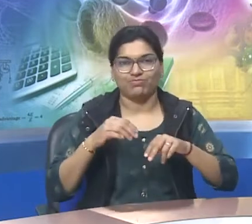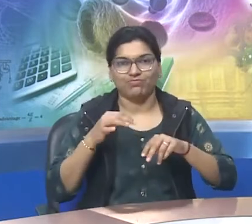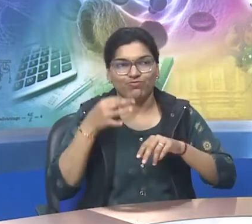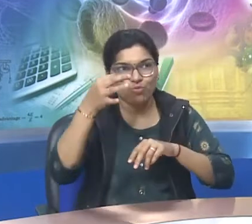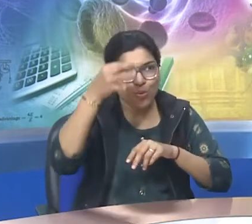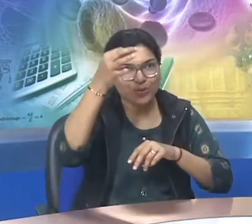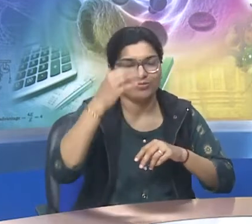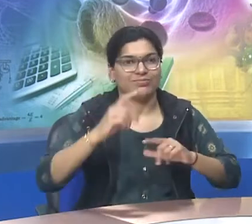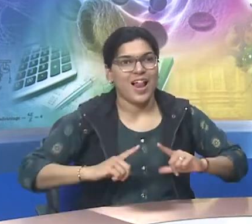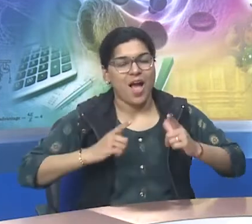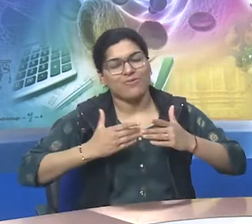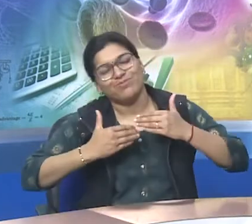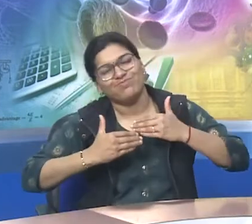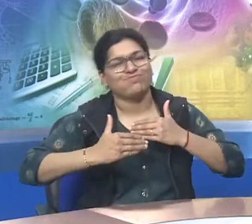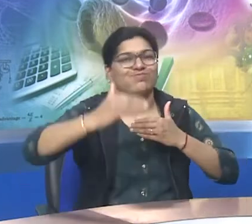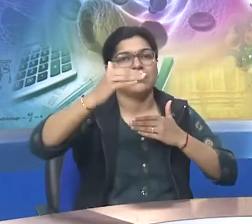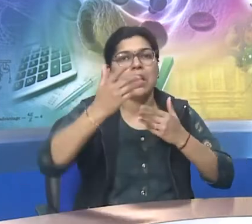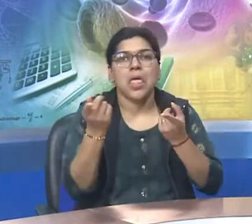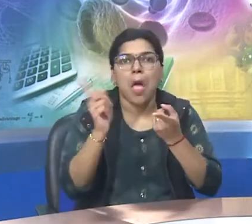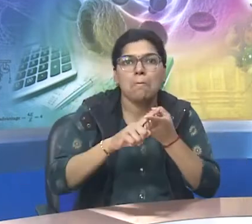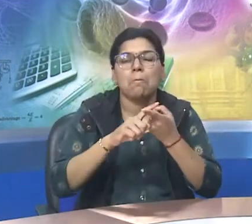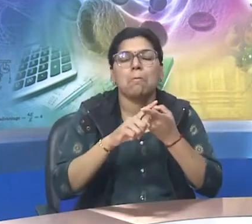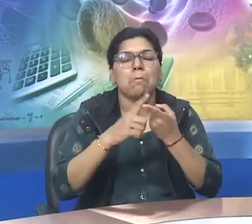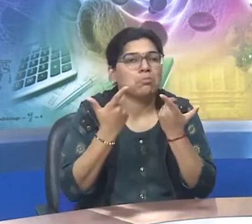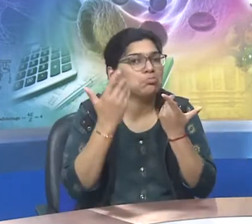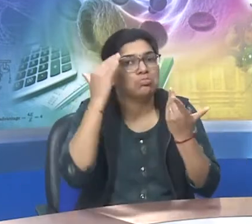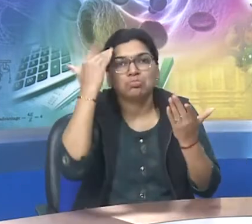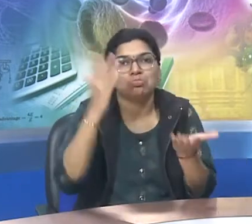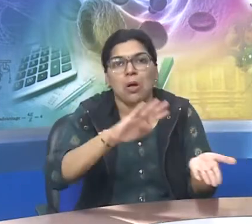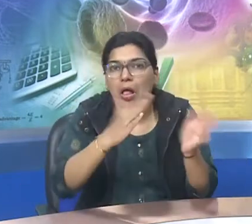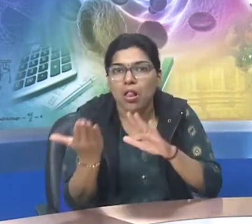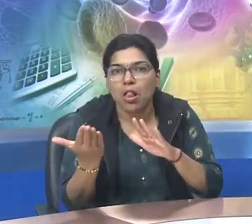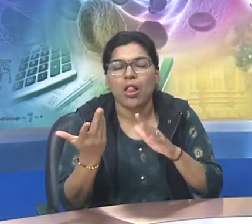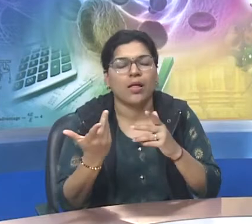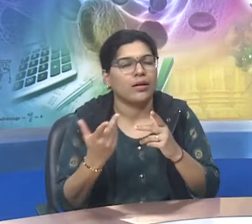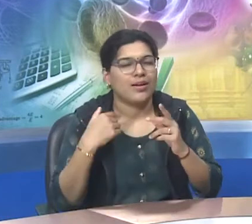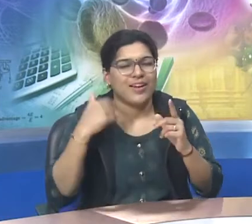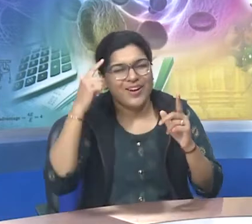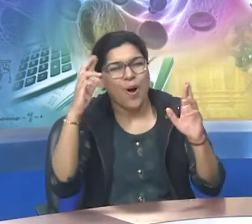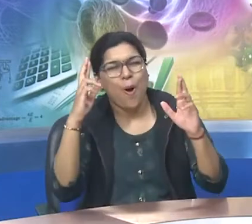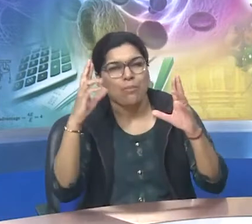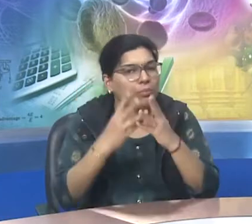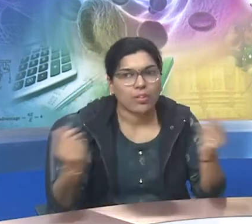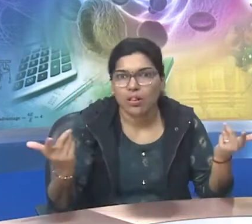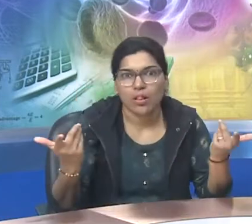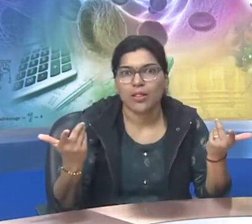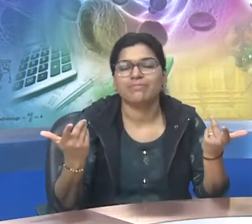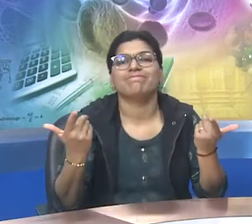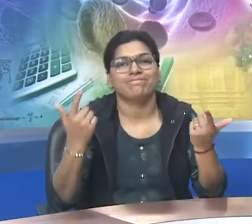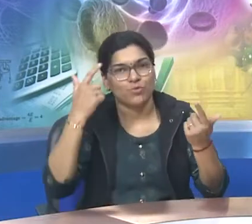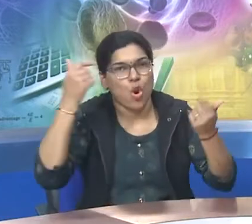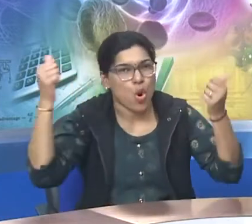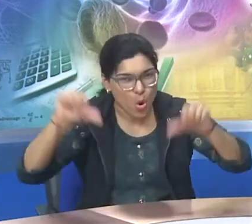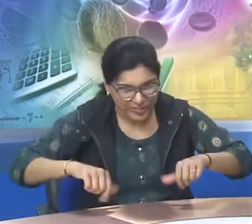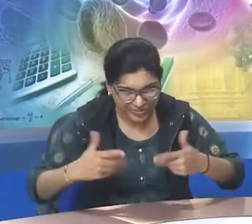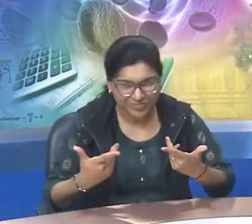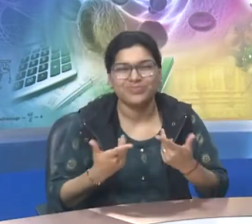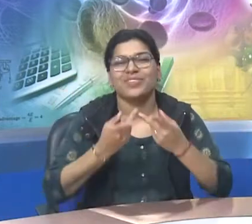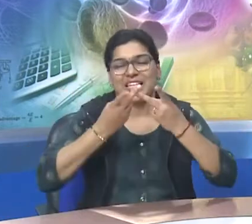suddenly it starts raining. So that is a kind of despair.